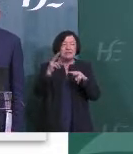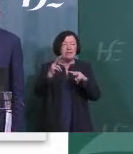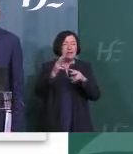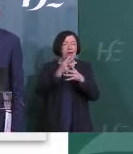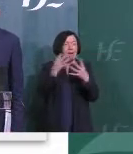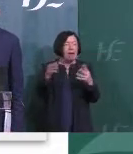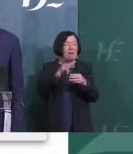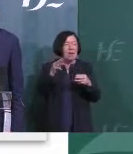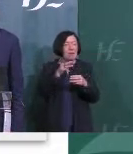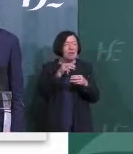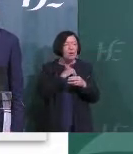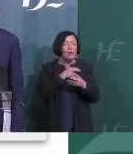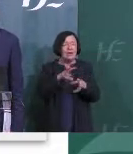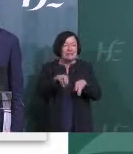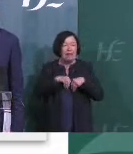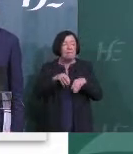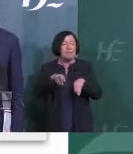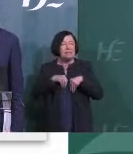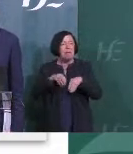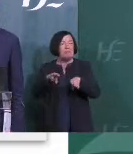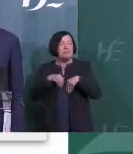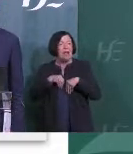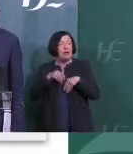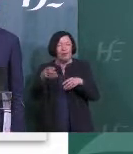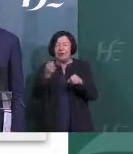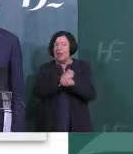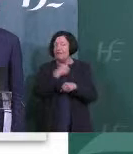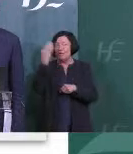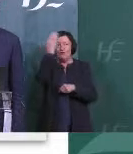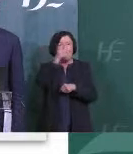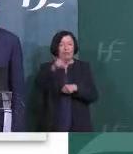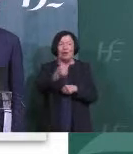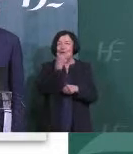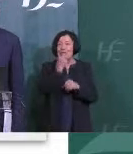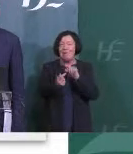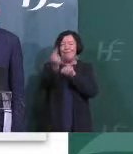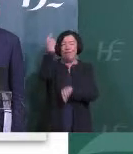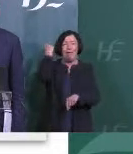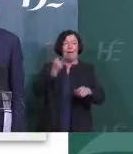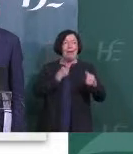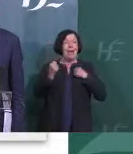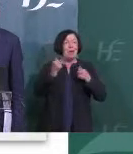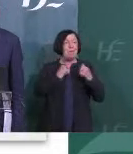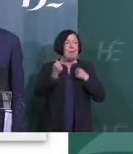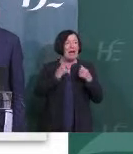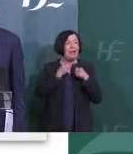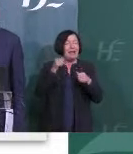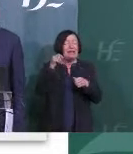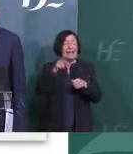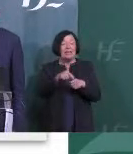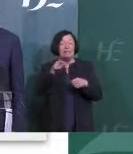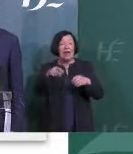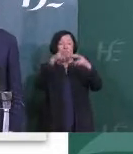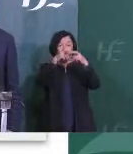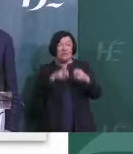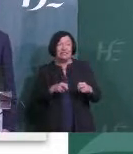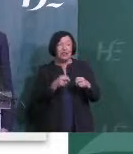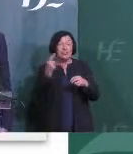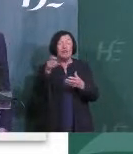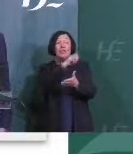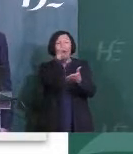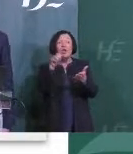uptake levels we really couldn't have dreamt of back in March. And even that predictor, that survey carried out throughout the